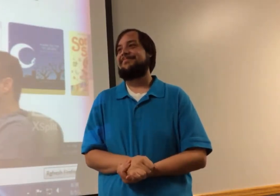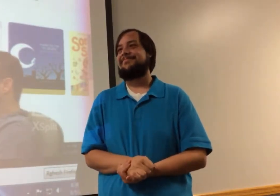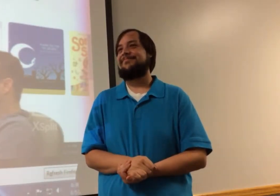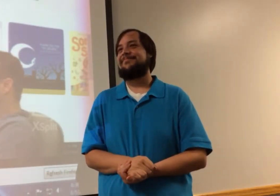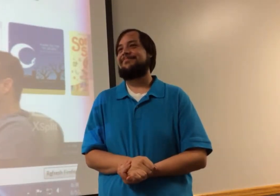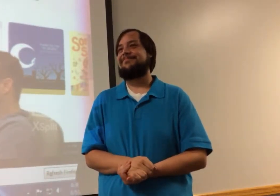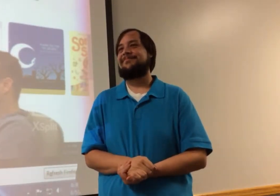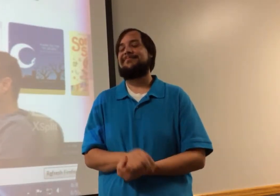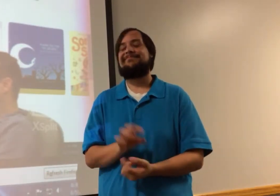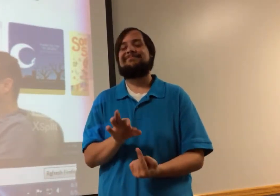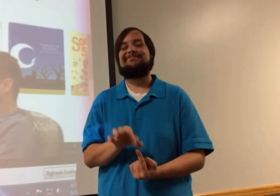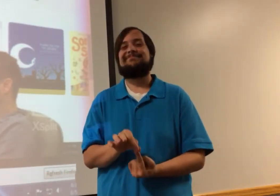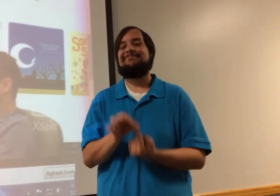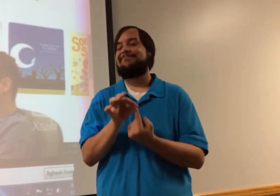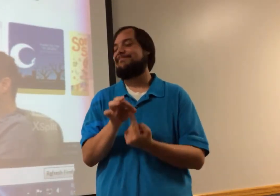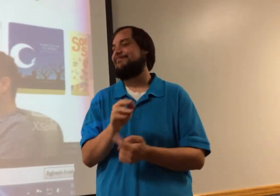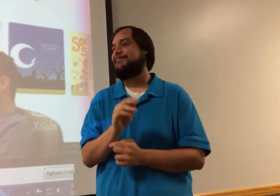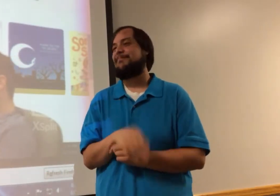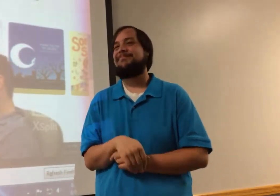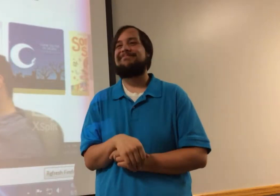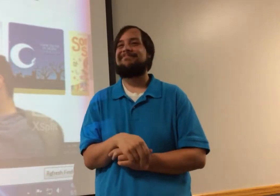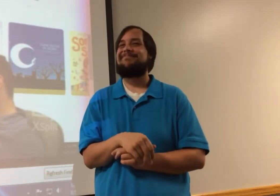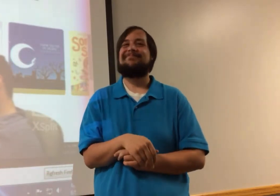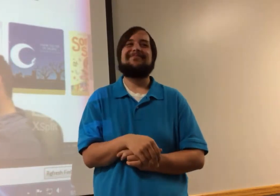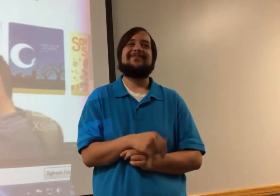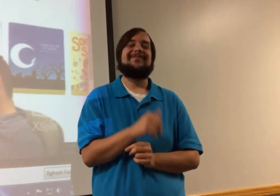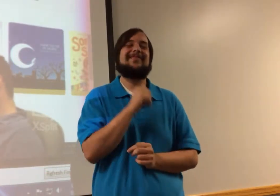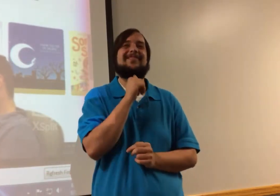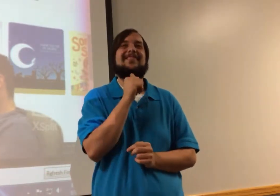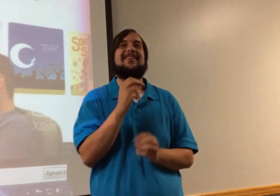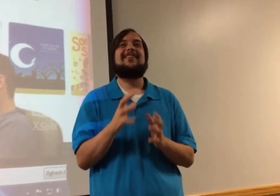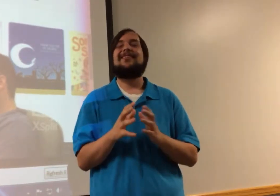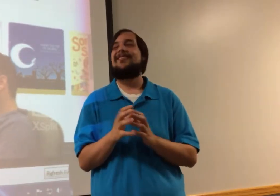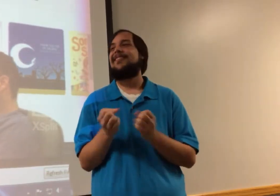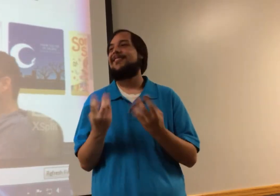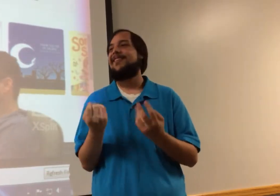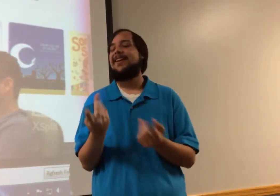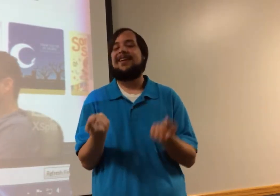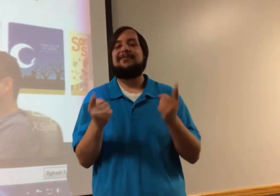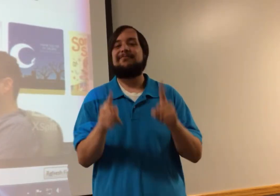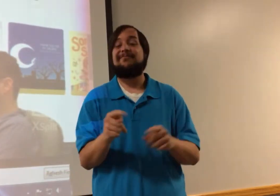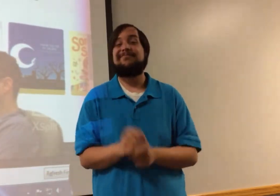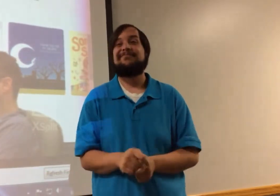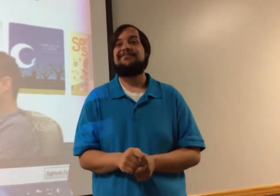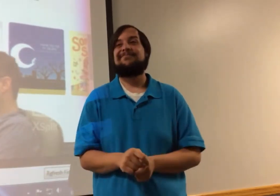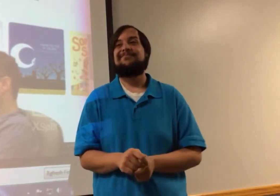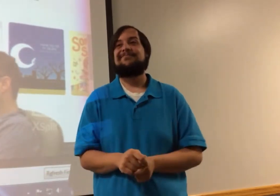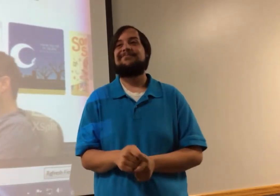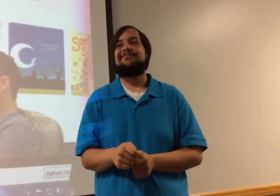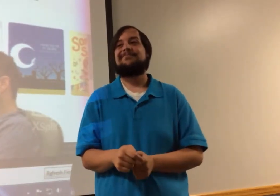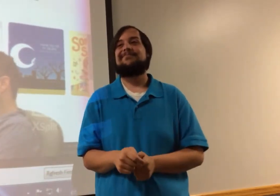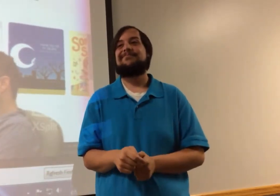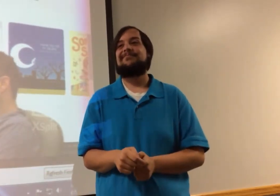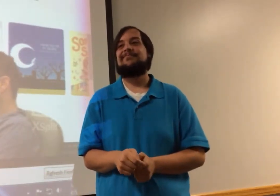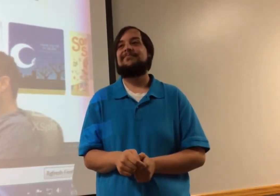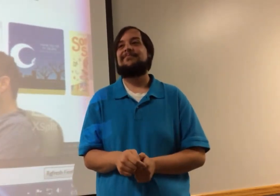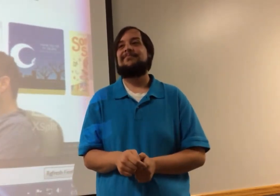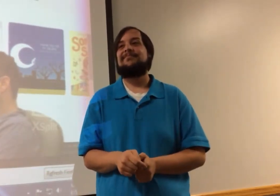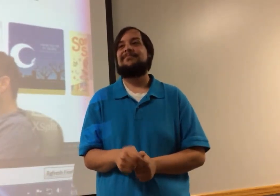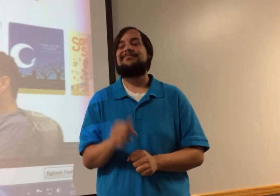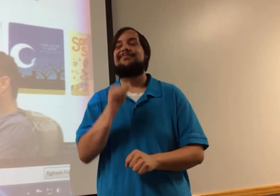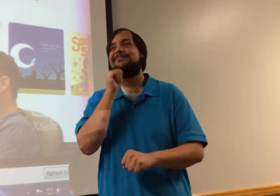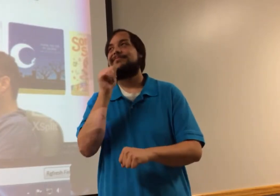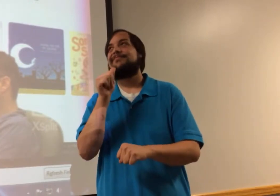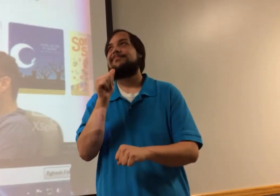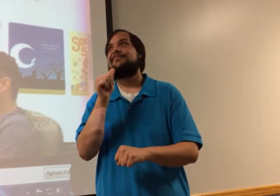Very rarely. And that is not uncommon though for hearing parents of